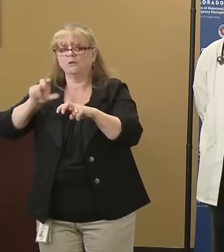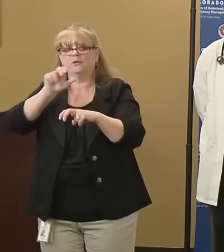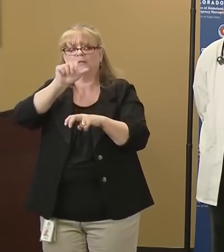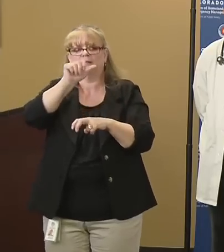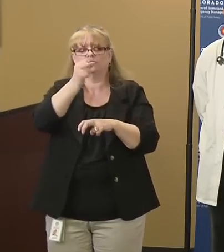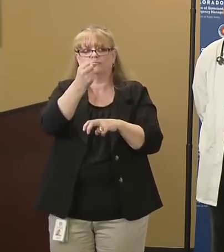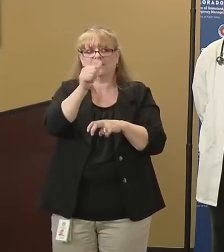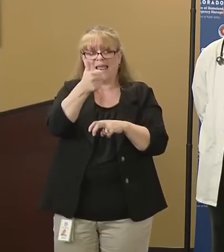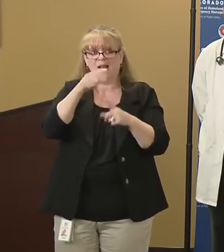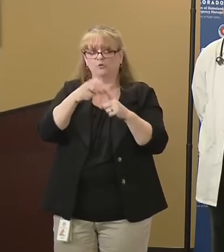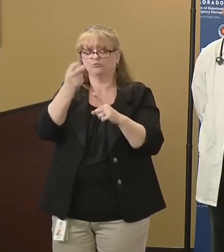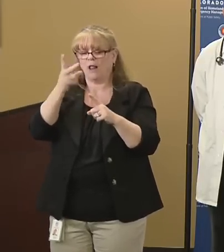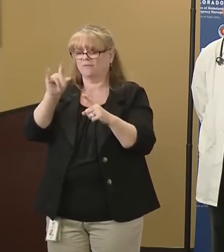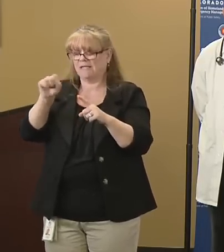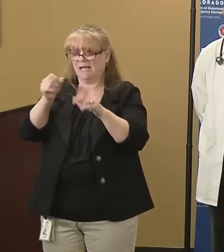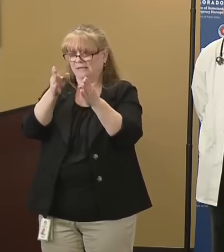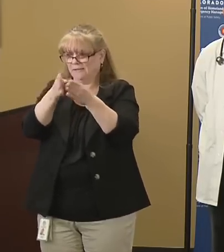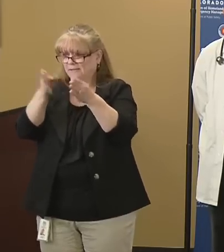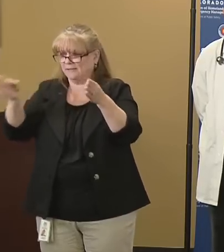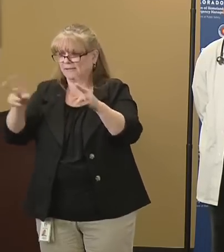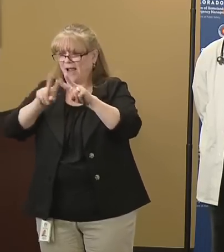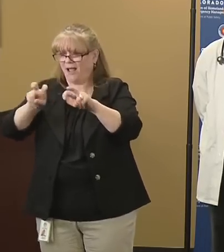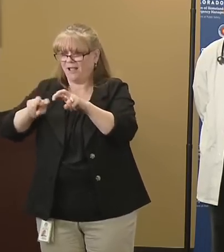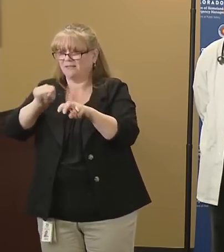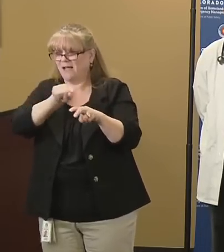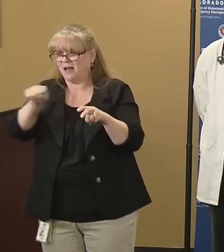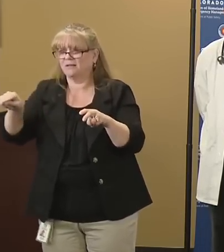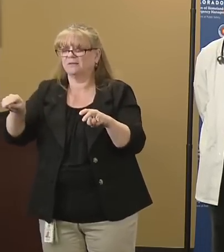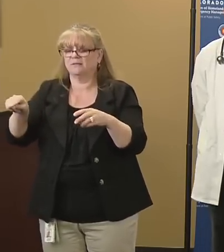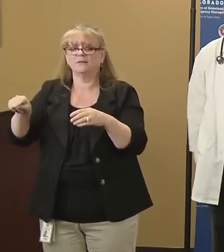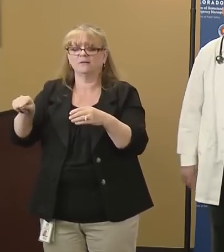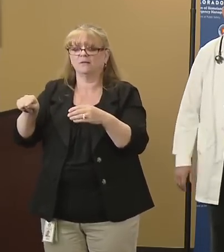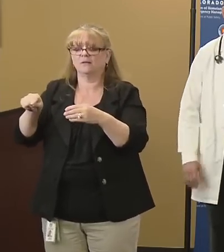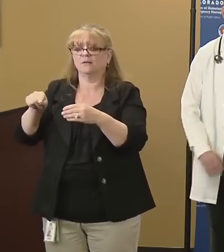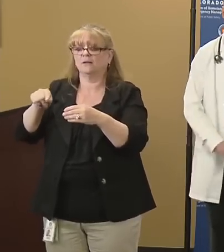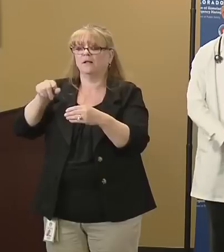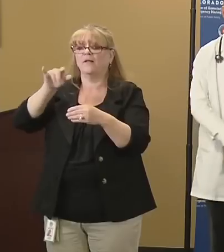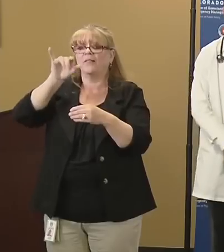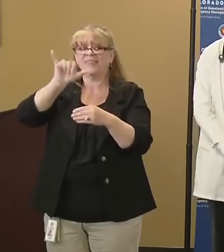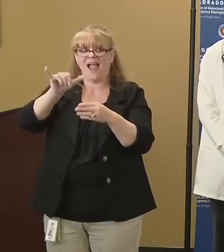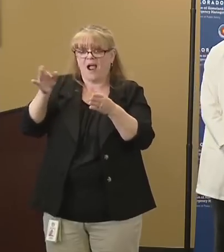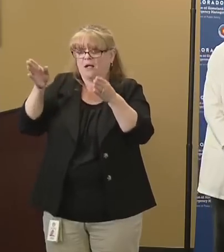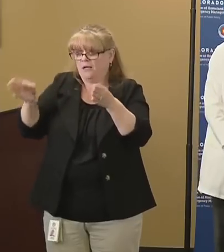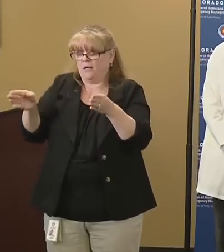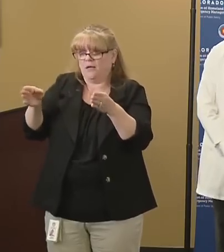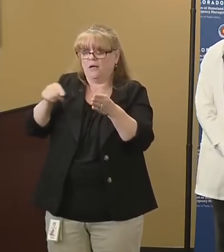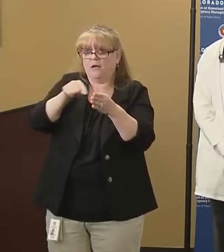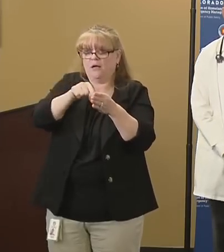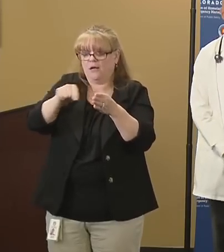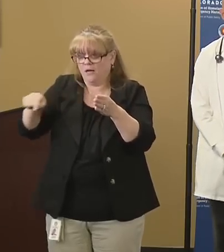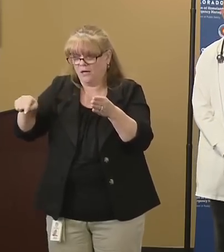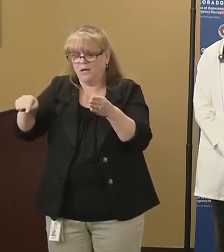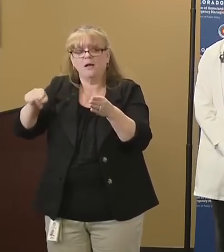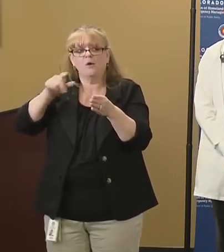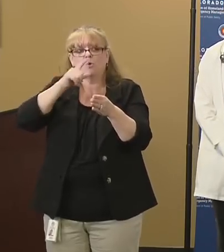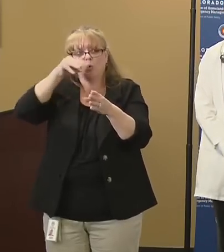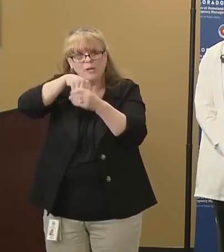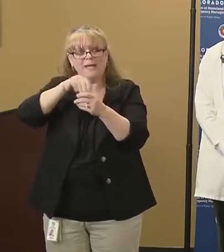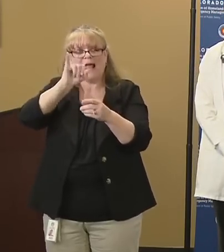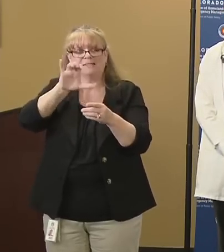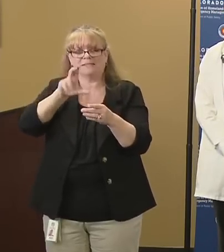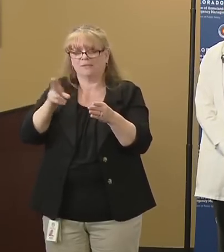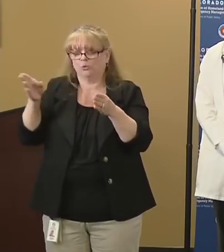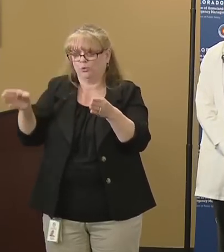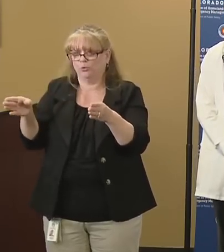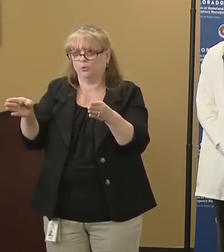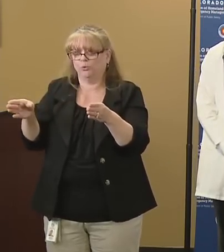variable there is how many need ICU admission. That could be anywhere from 2 to 10%. So we don't know, and it also depends on the